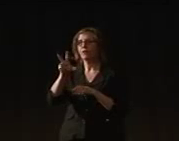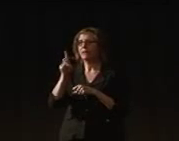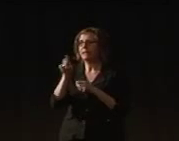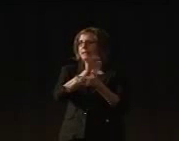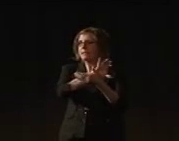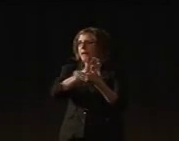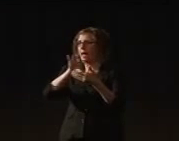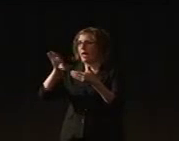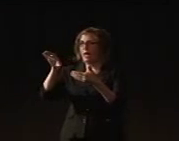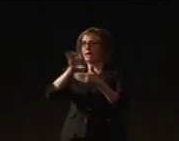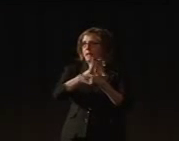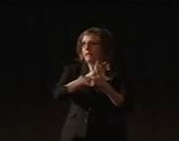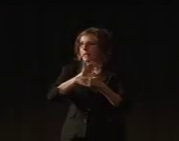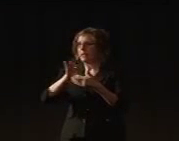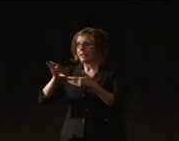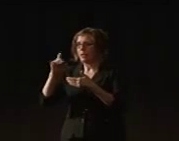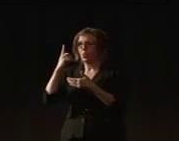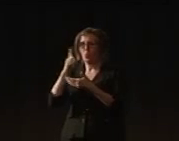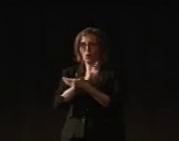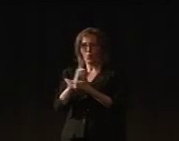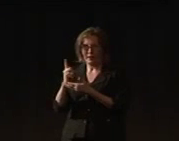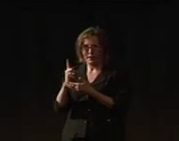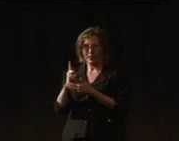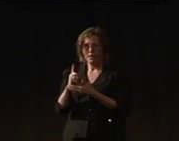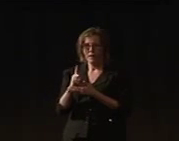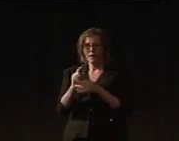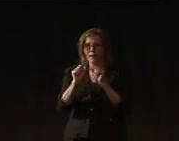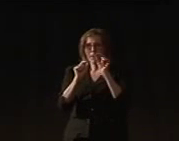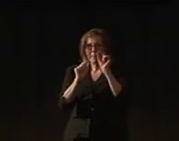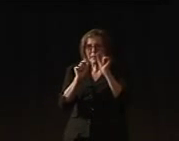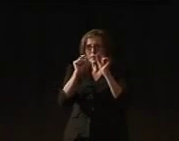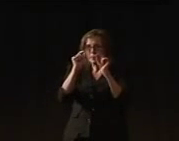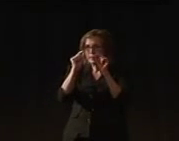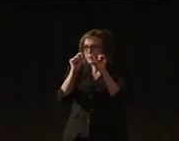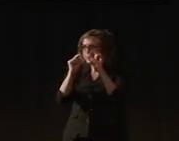week, pixel by pixel, of a whole